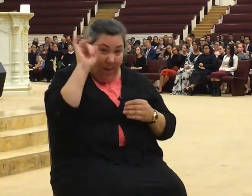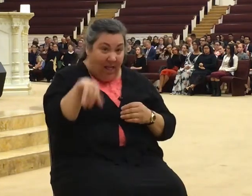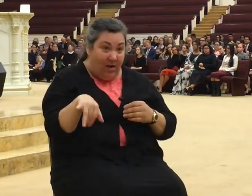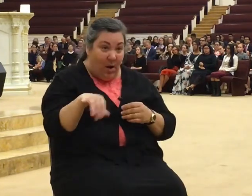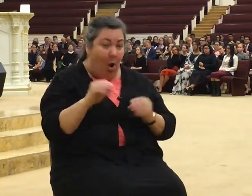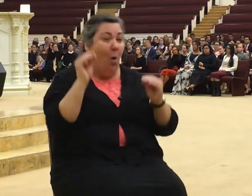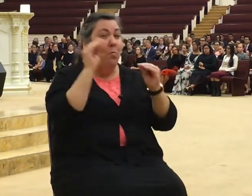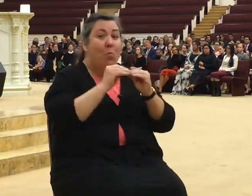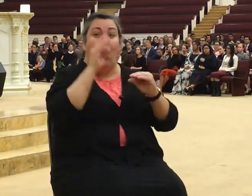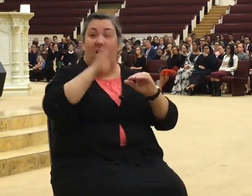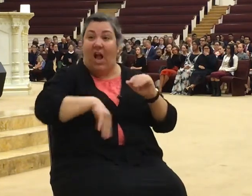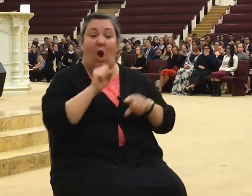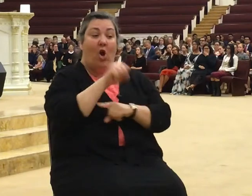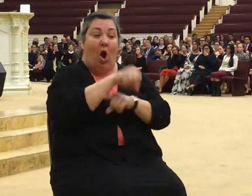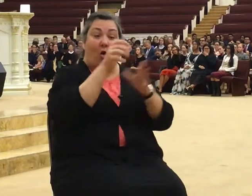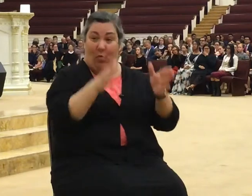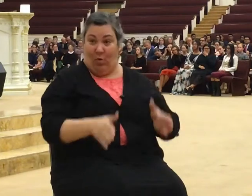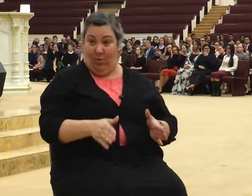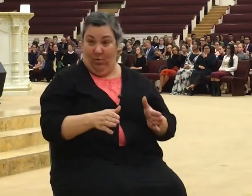More than a conqueror.